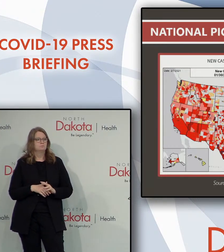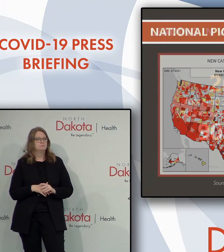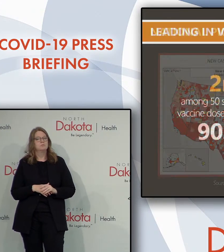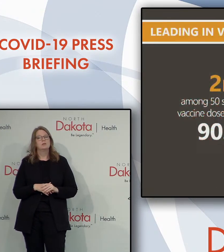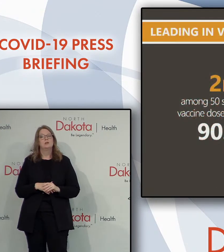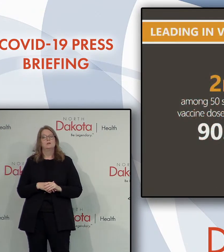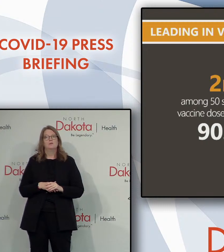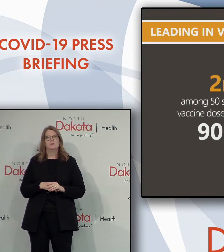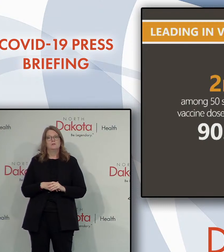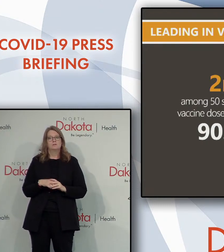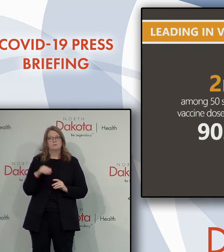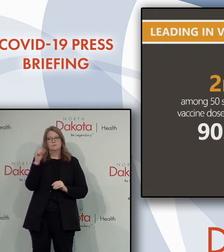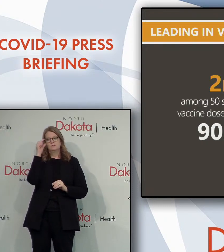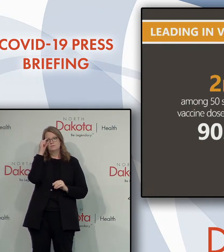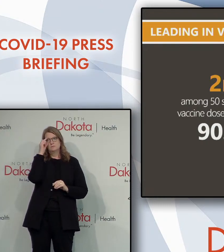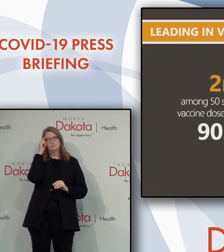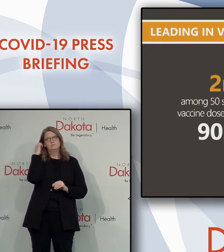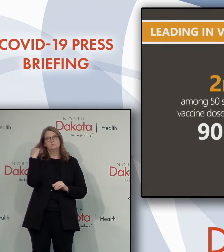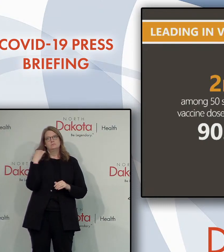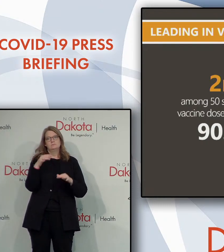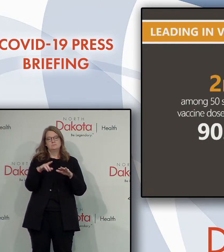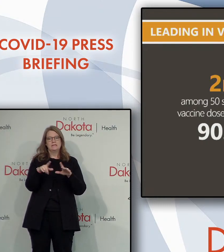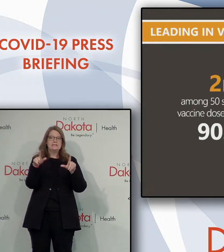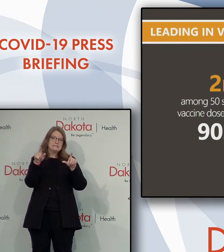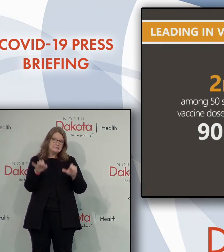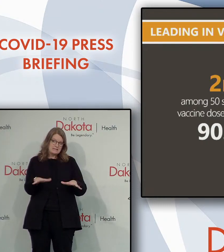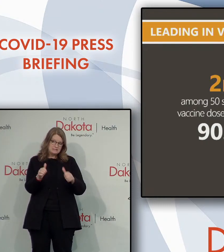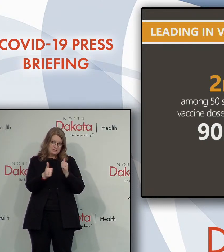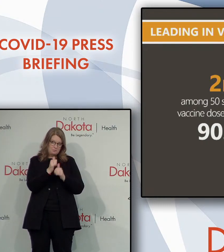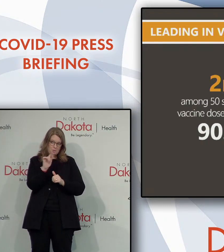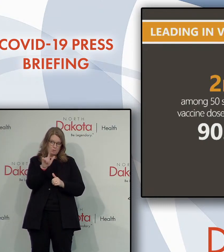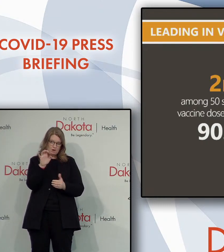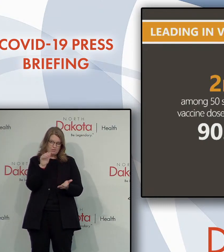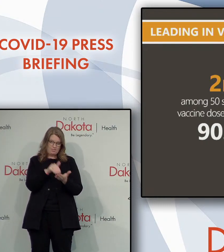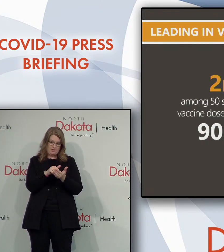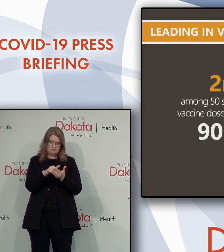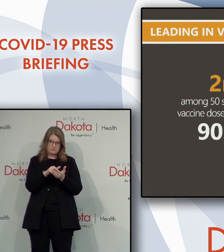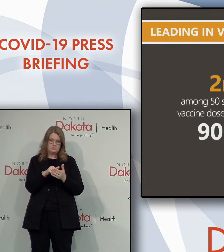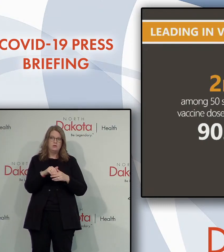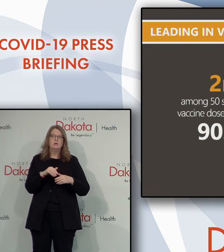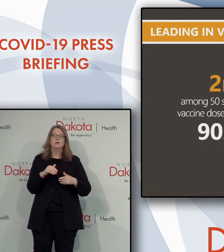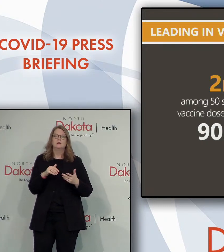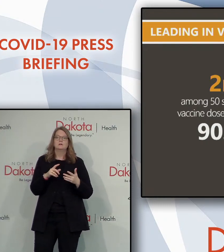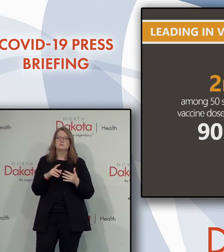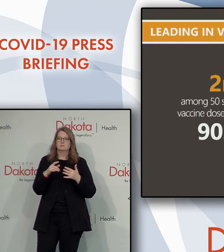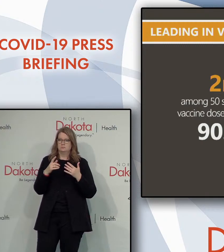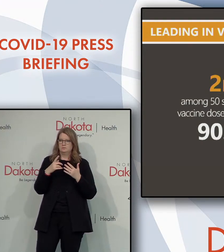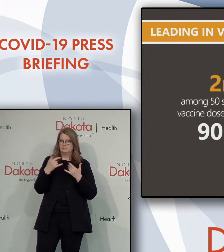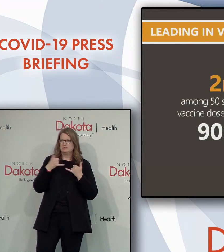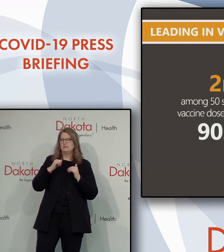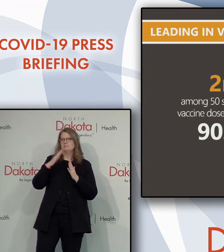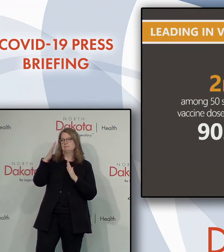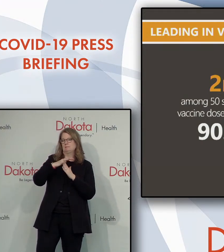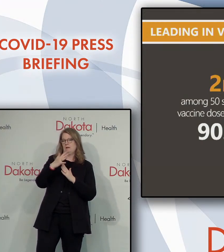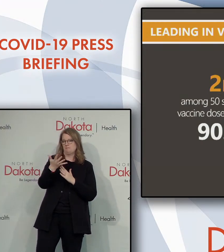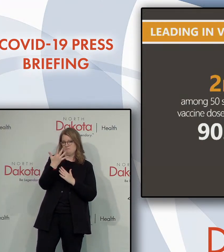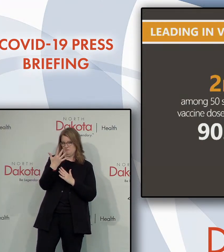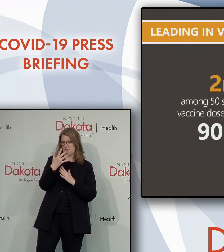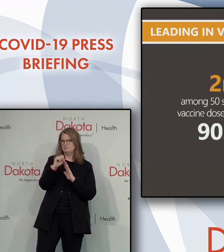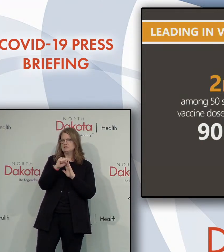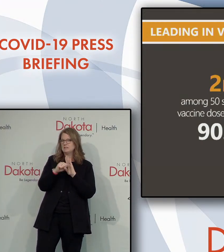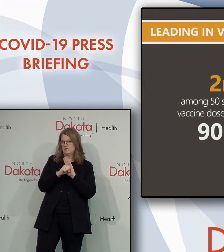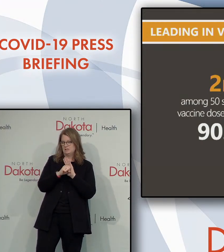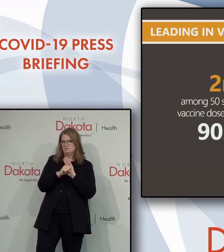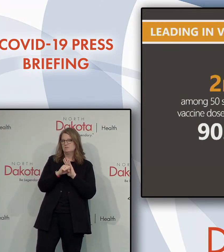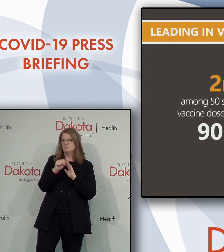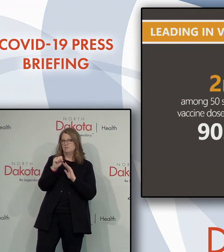In terms of testing per capita, we continue to rank in the top 5 states for testing per capita,